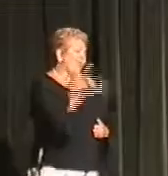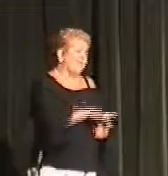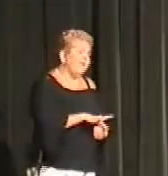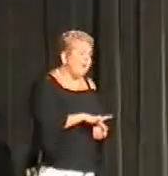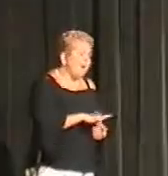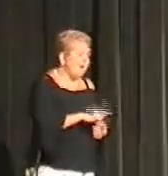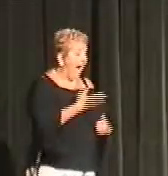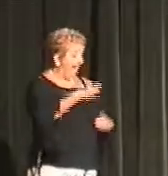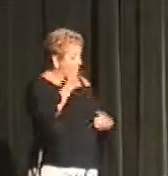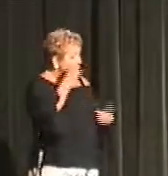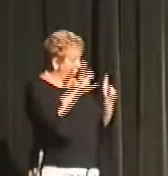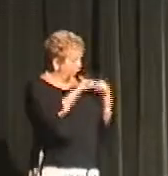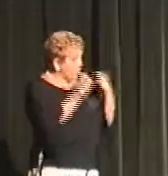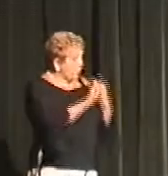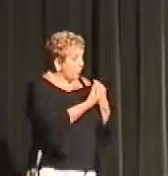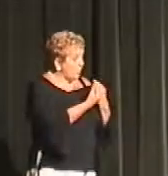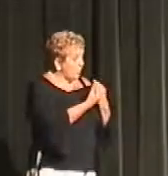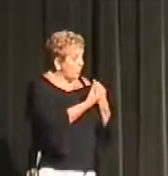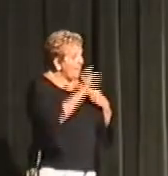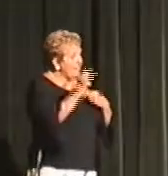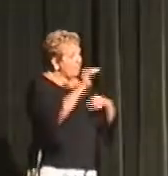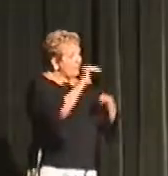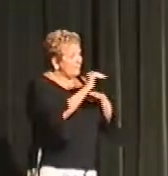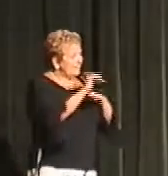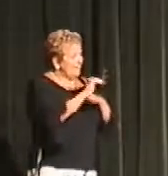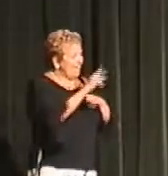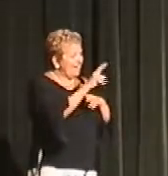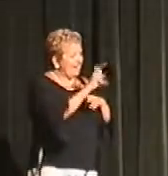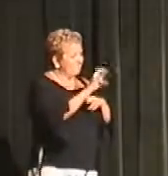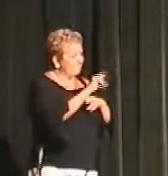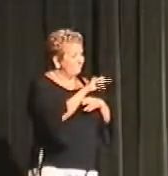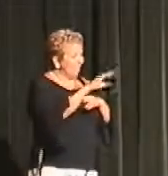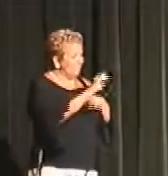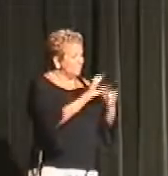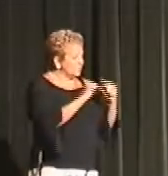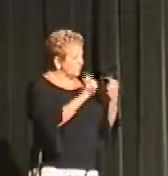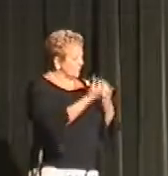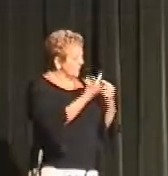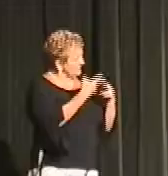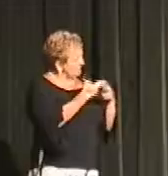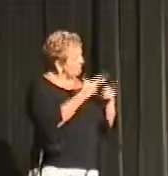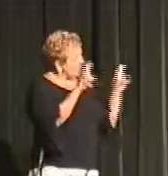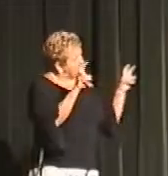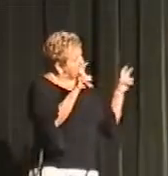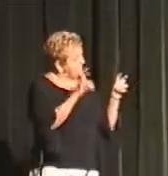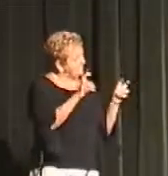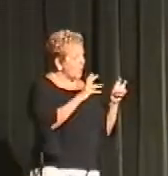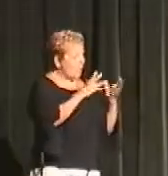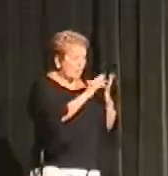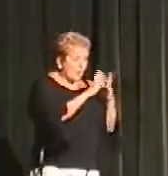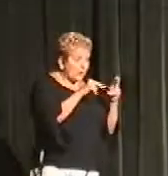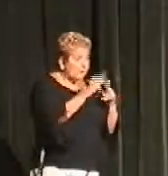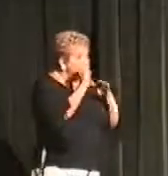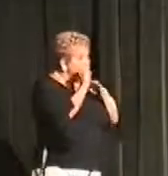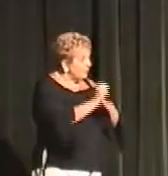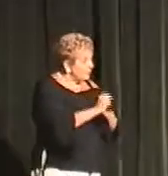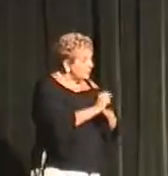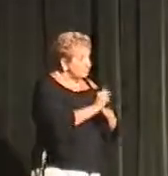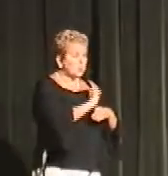home group that I had, the Monday Night Venice group, where it was so important. We learned about the traditions. We were active in general service. We were